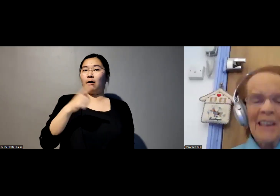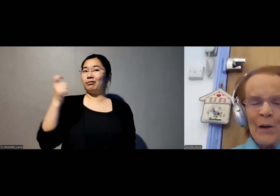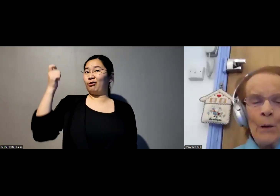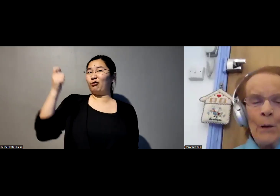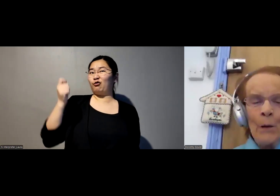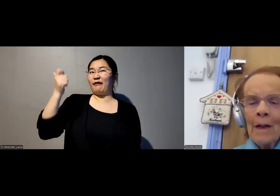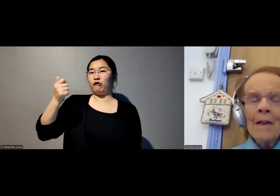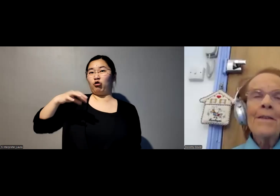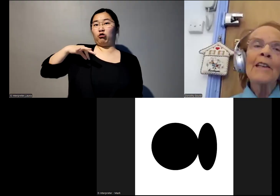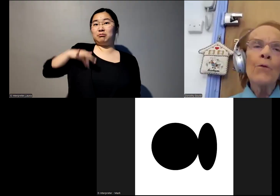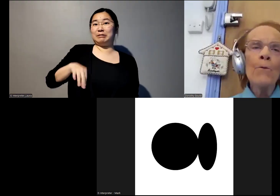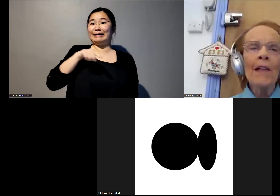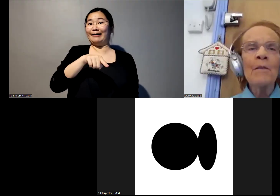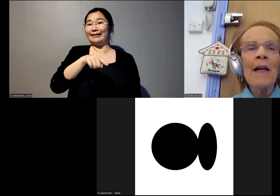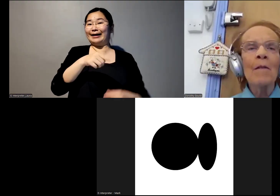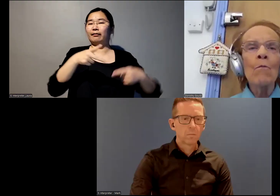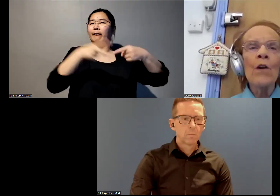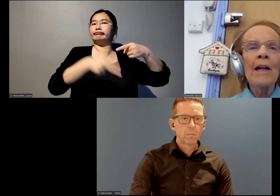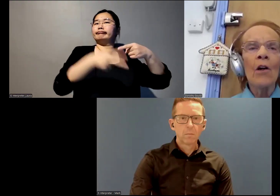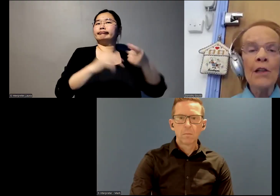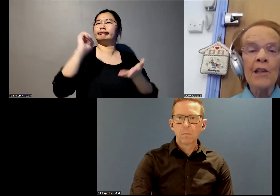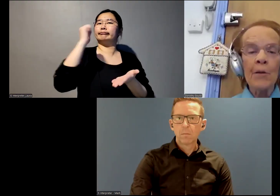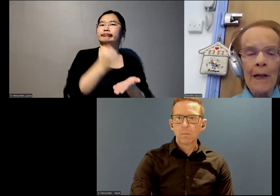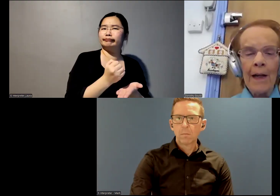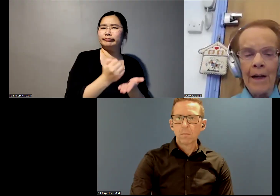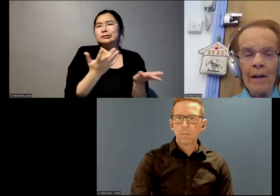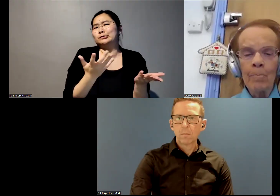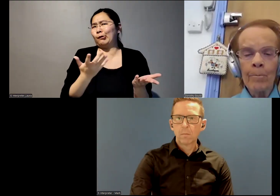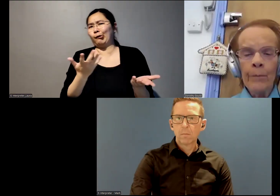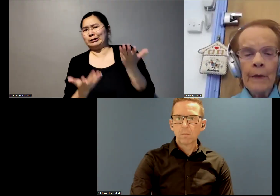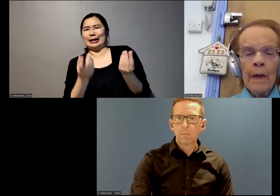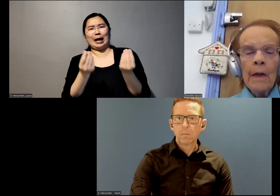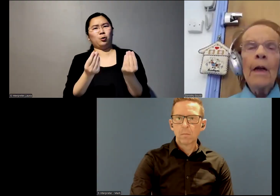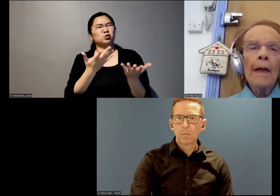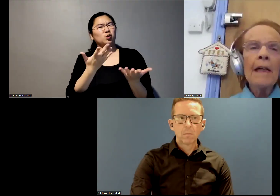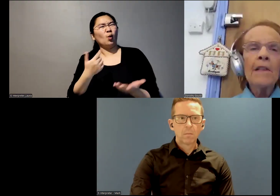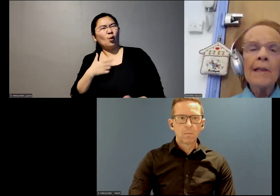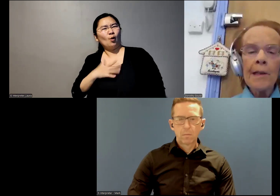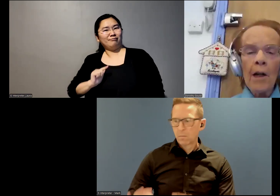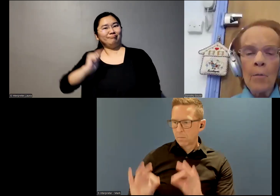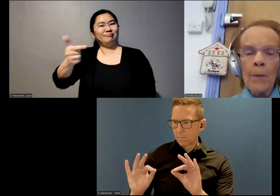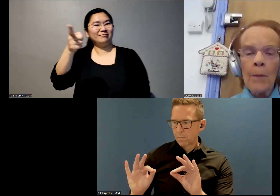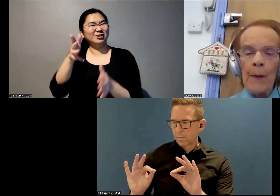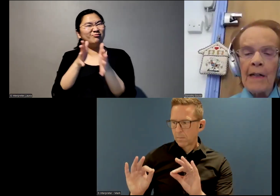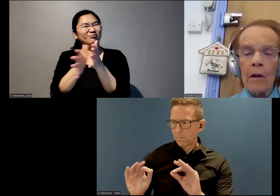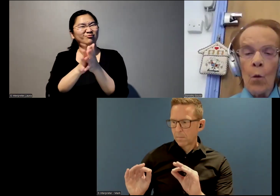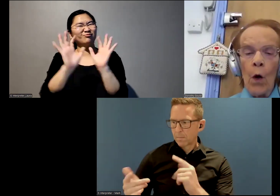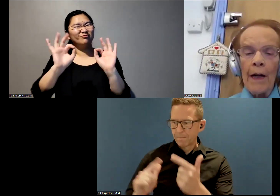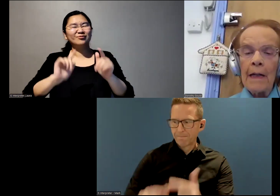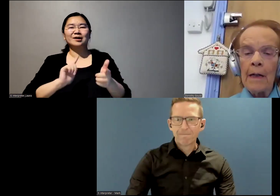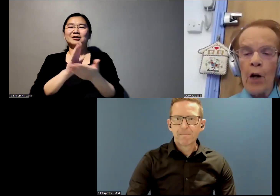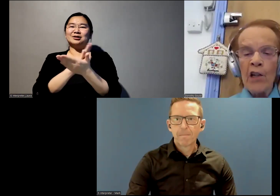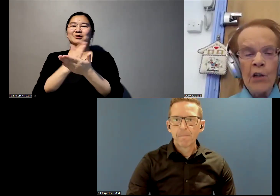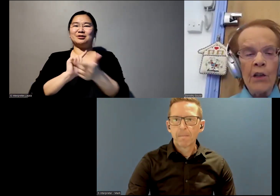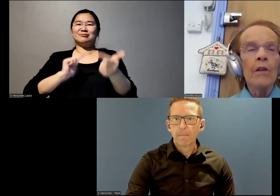Thank you. Thank you for inviting me. I'm really honored to be here. I'm going to start by explaining